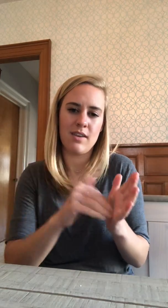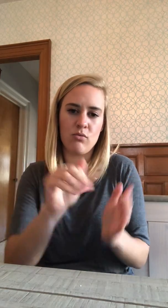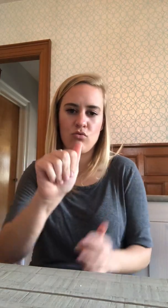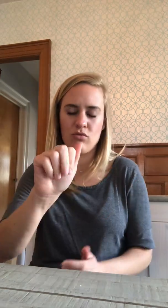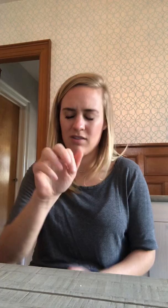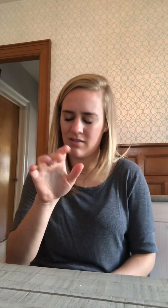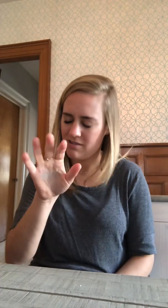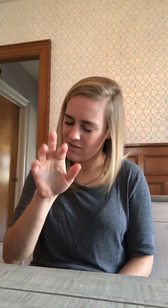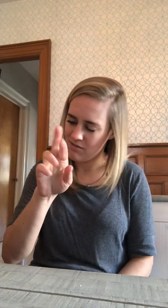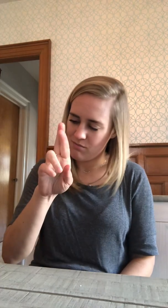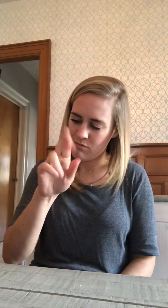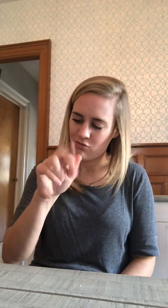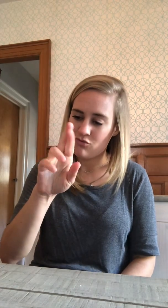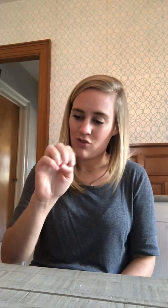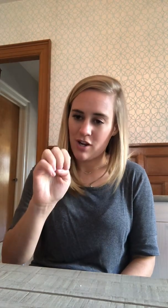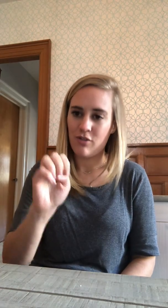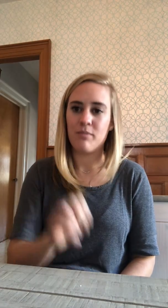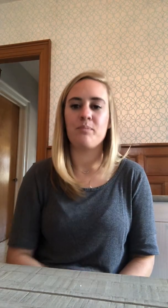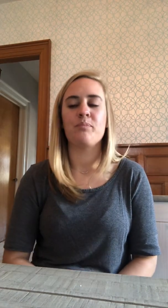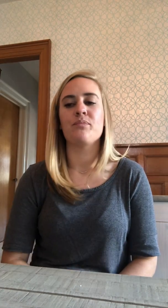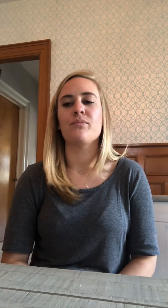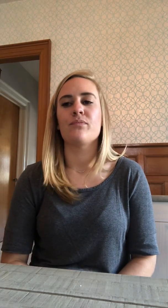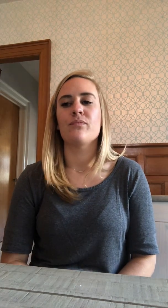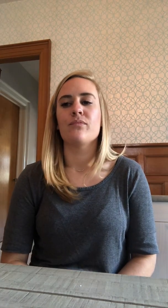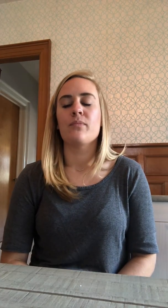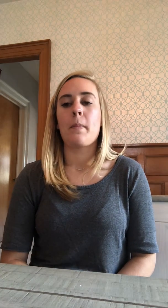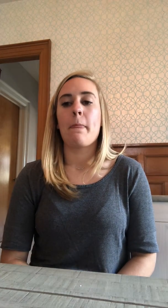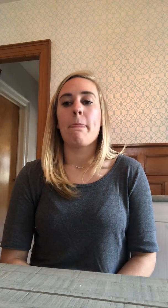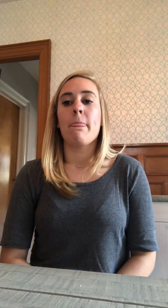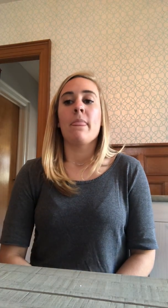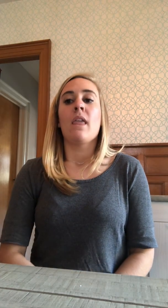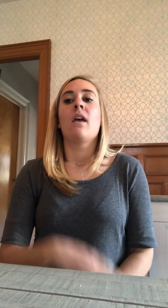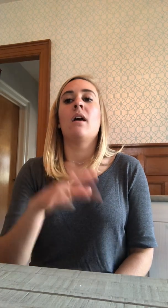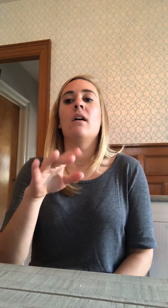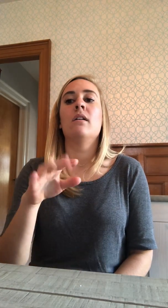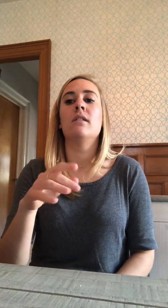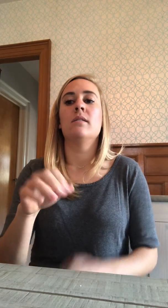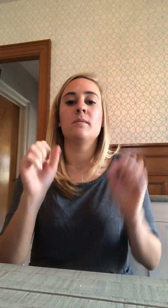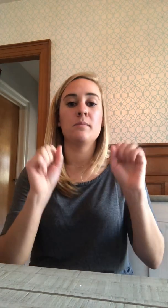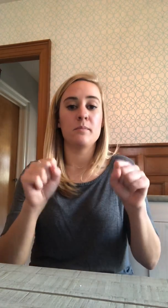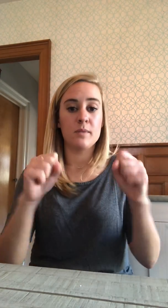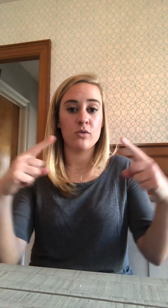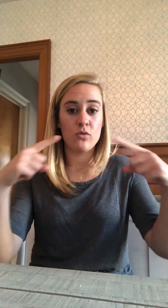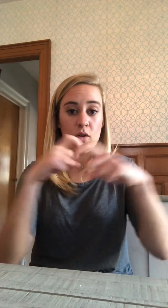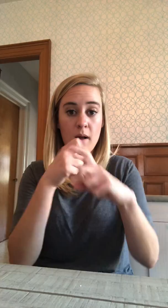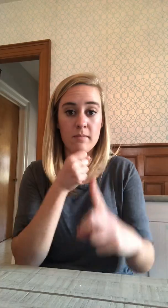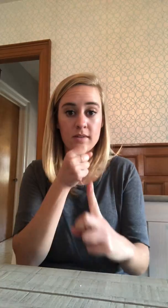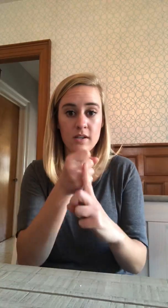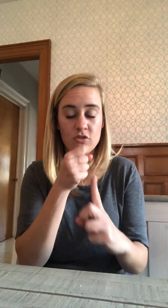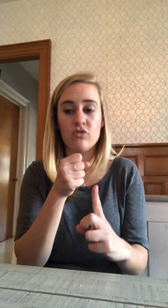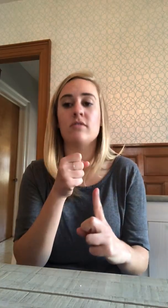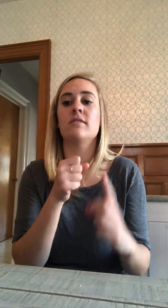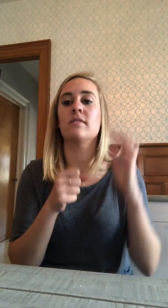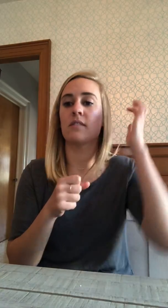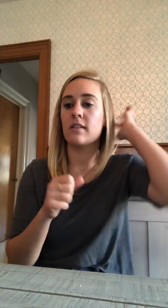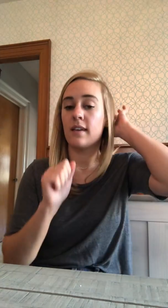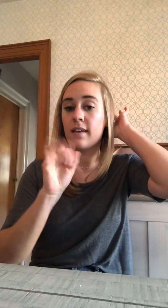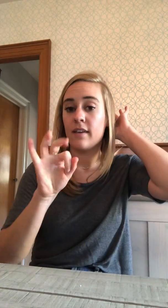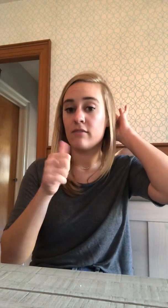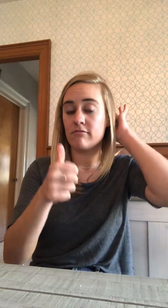What are some of the complications of general anesthesia? Well, lots of intubated-related injuries, and if you are a resident and then an attending in a hospital,